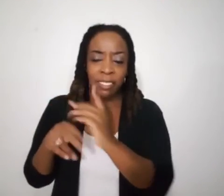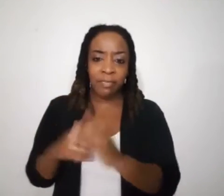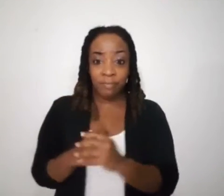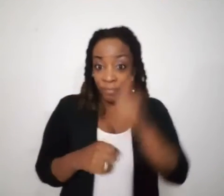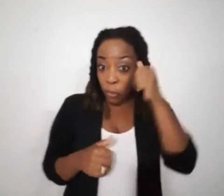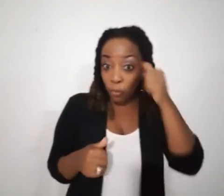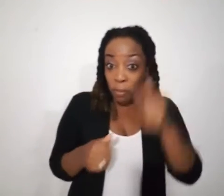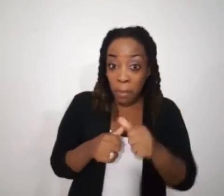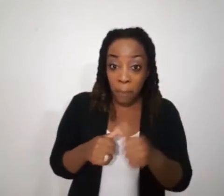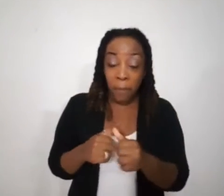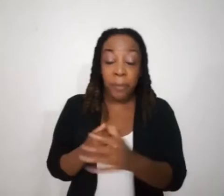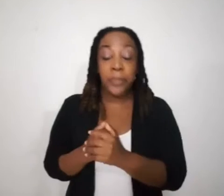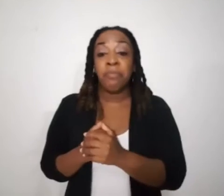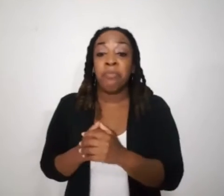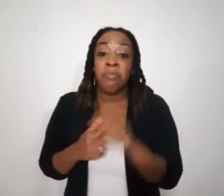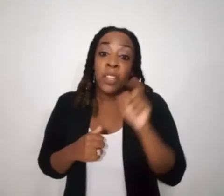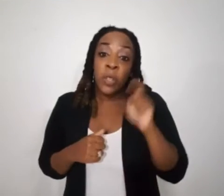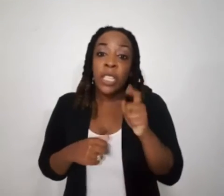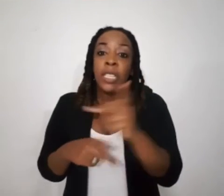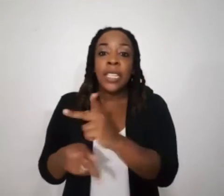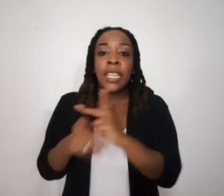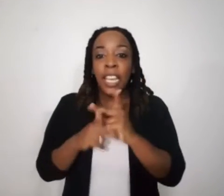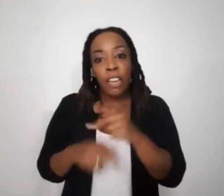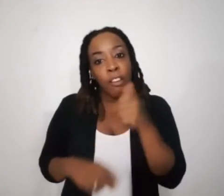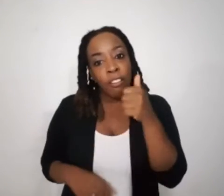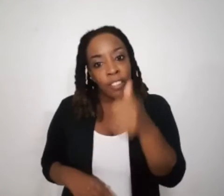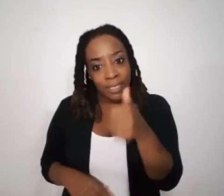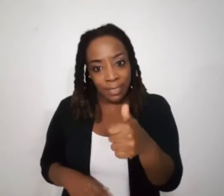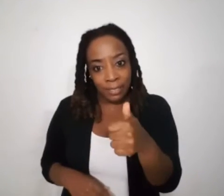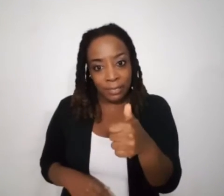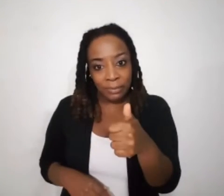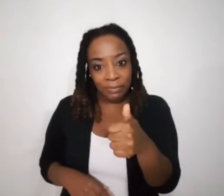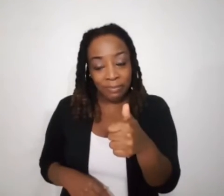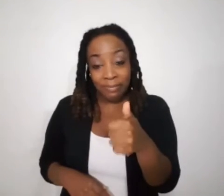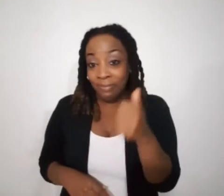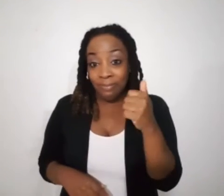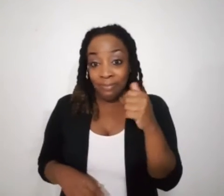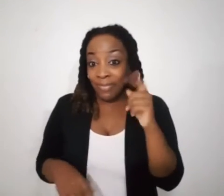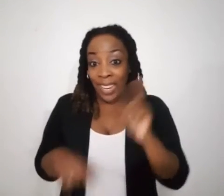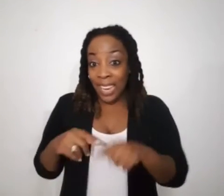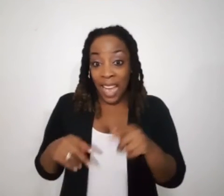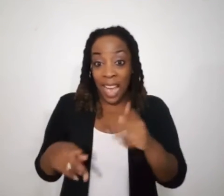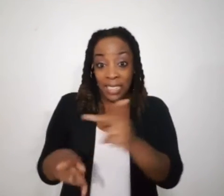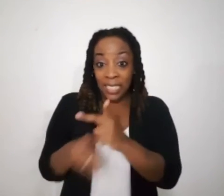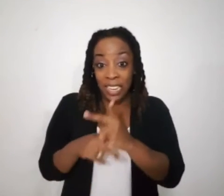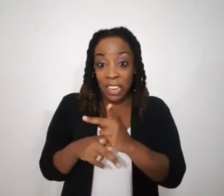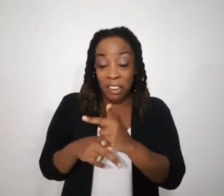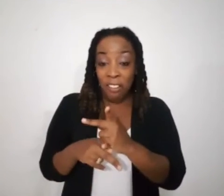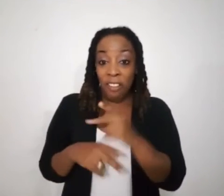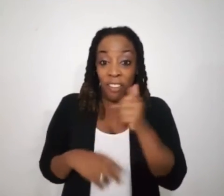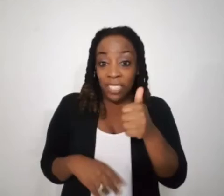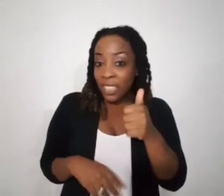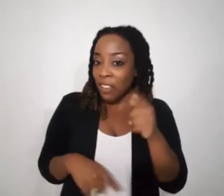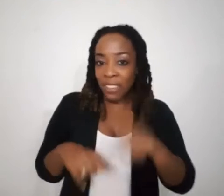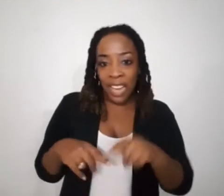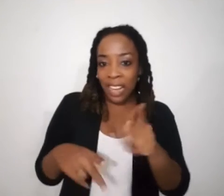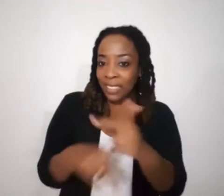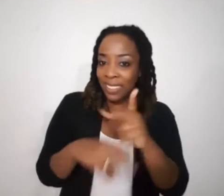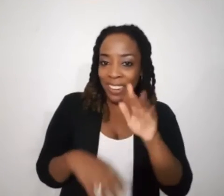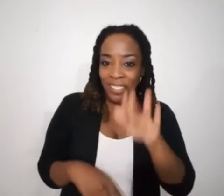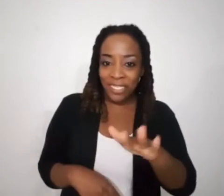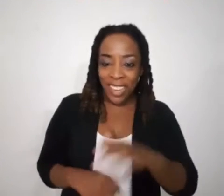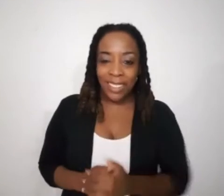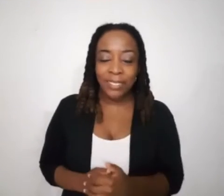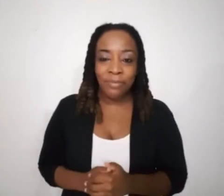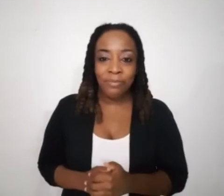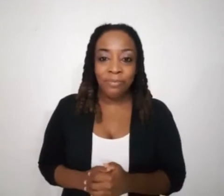care of your child if you don't take care of yourself. So what do you need to do? You need to make sure that